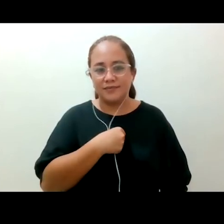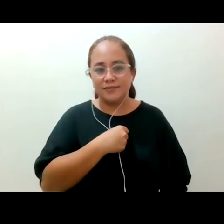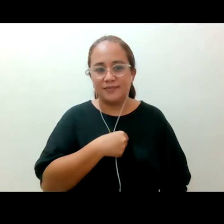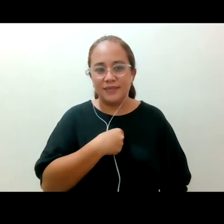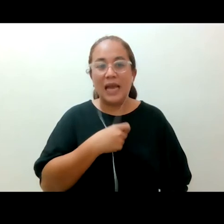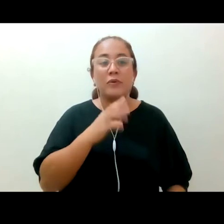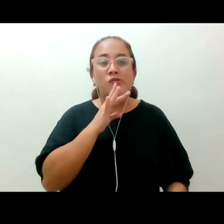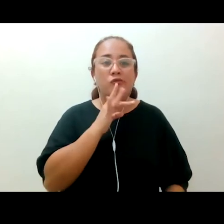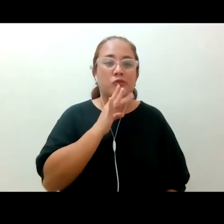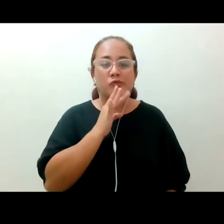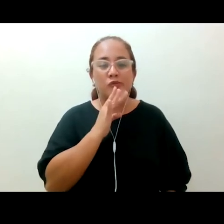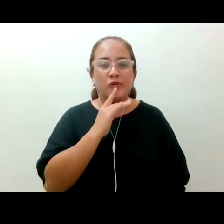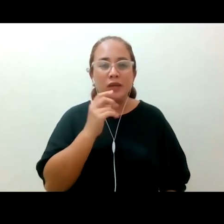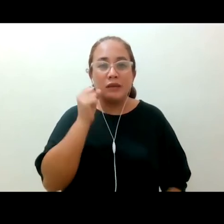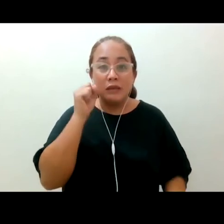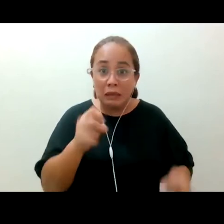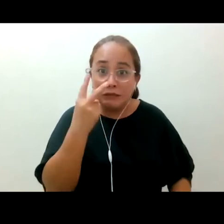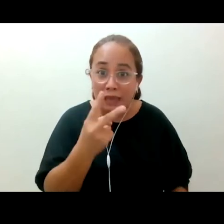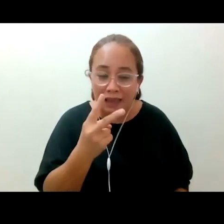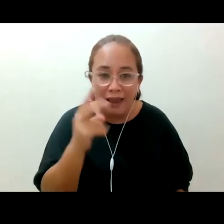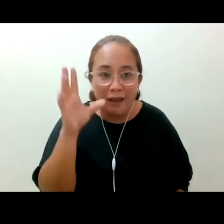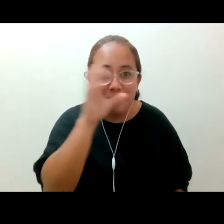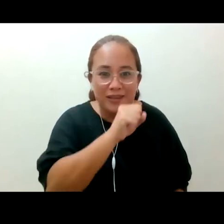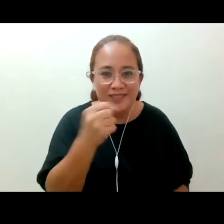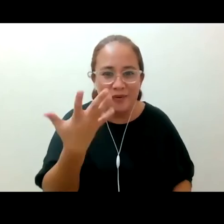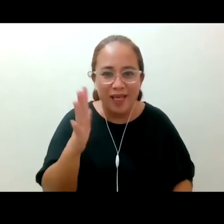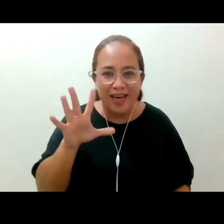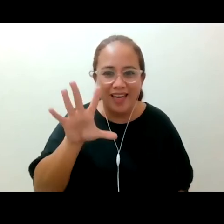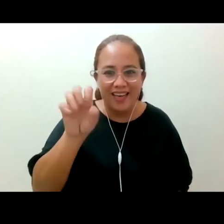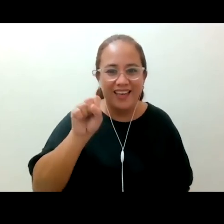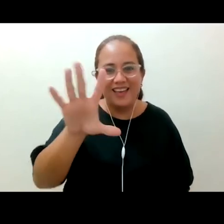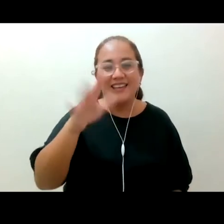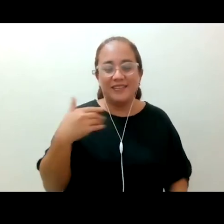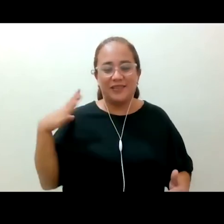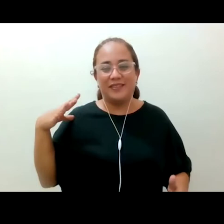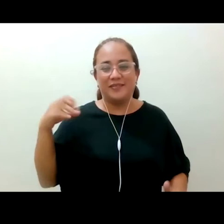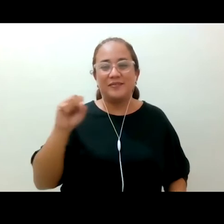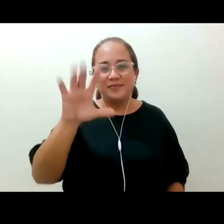Talking about this, if you can see it. Well, sorry about that. Let me put it back up.